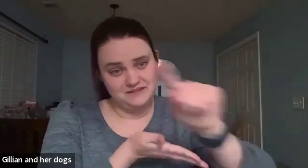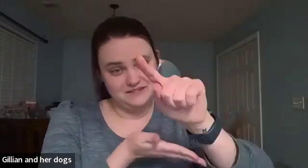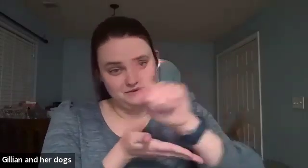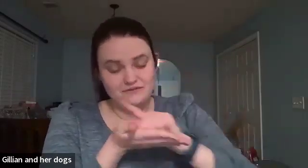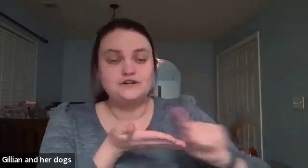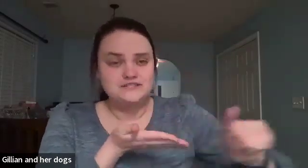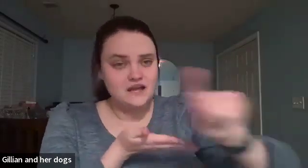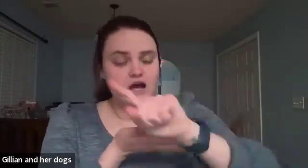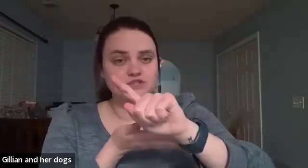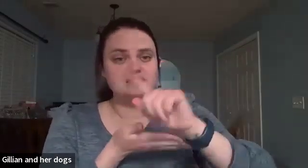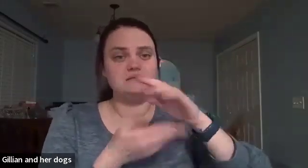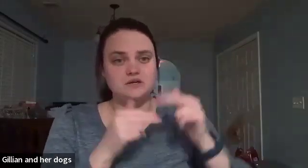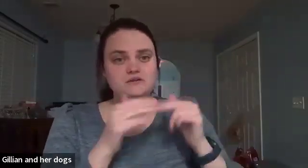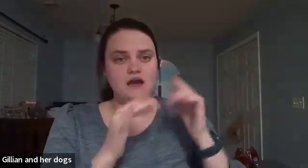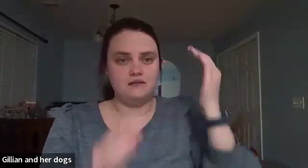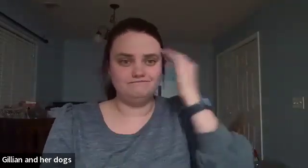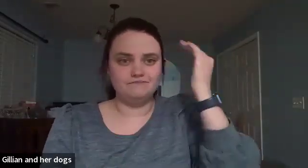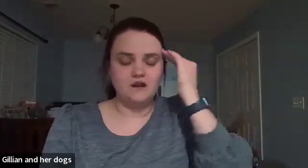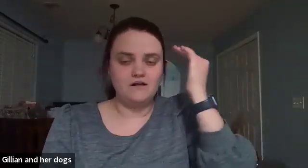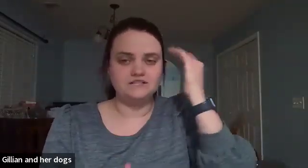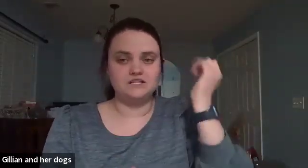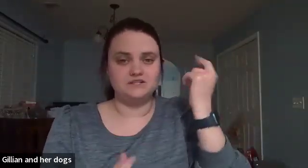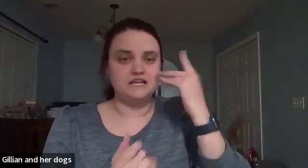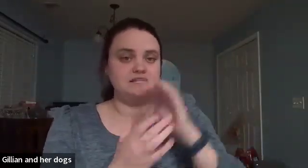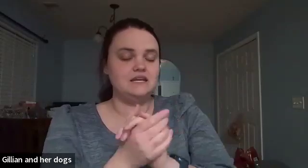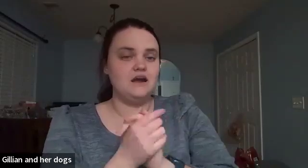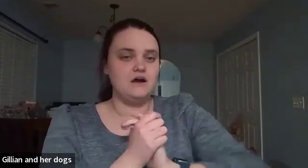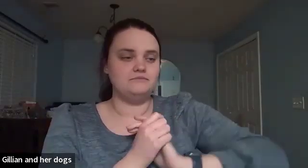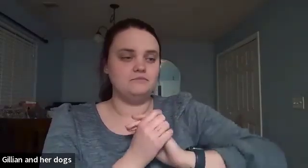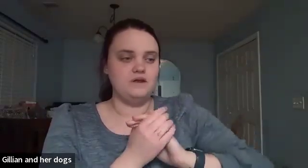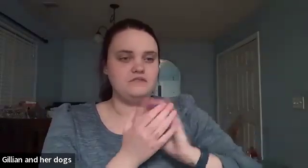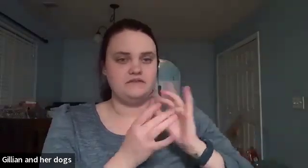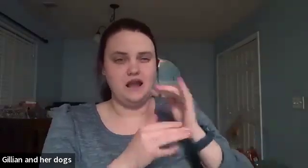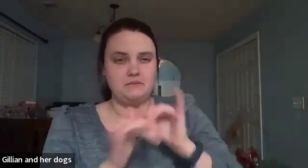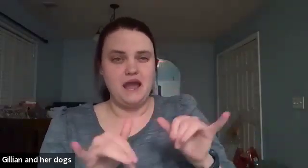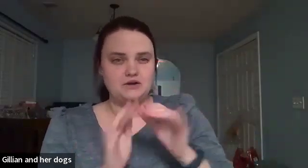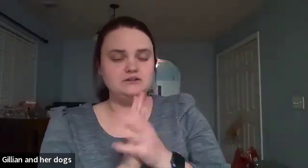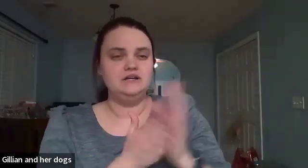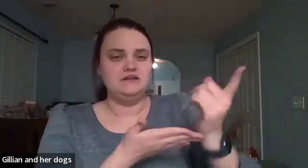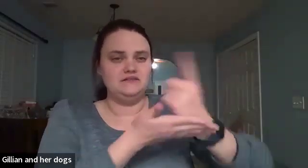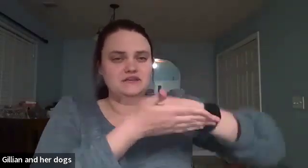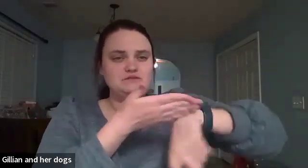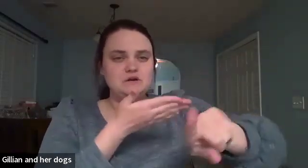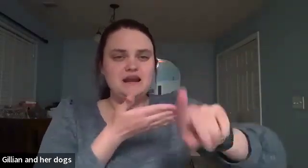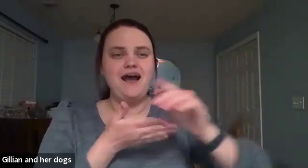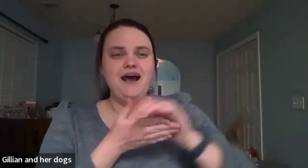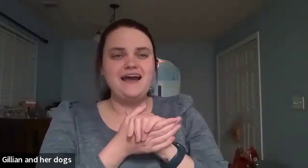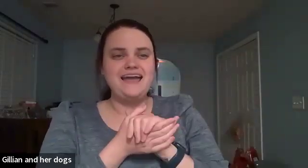with this one first, just to build that knowledge and understanding with like that kind of pattern. This one